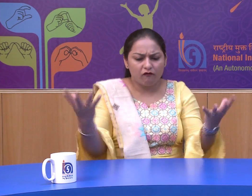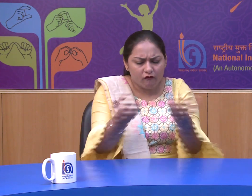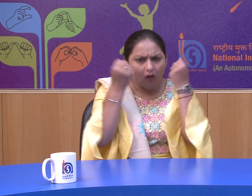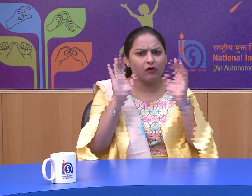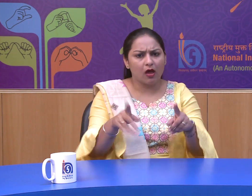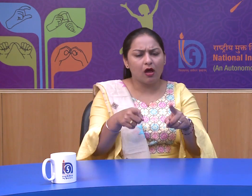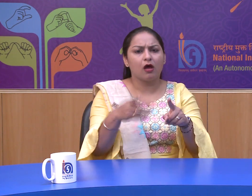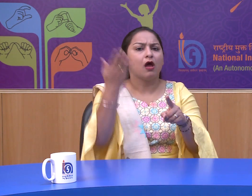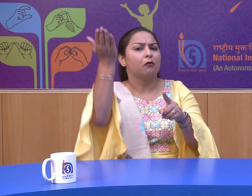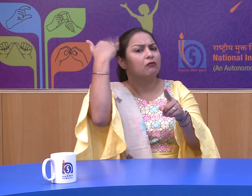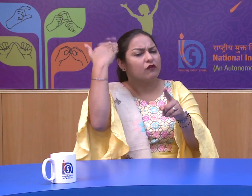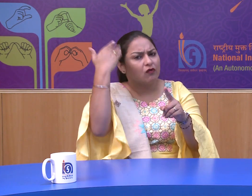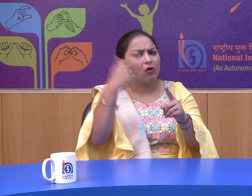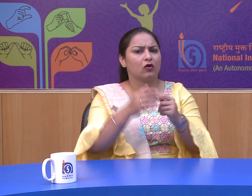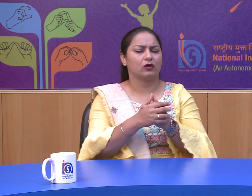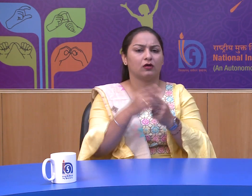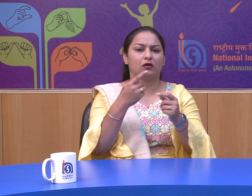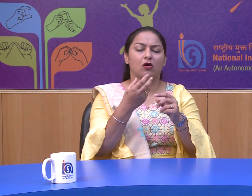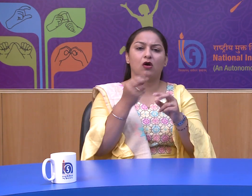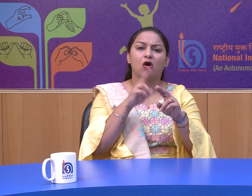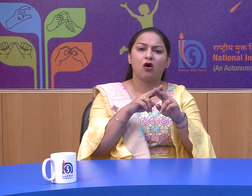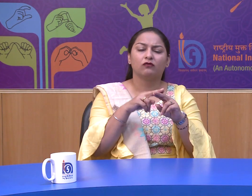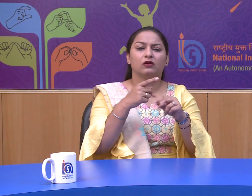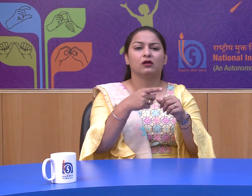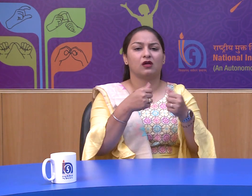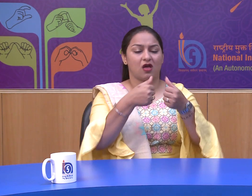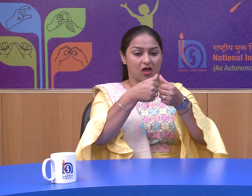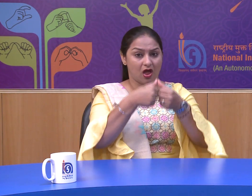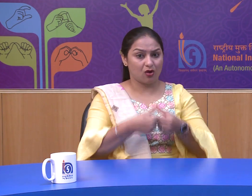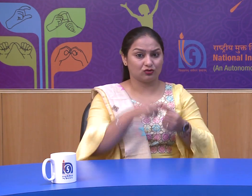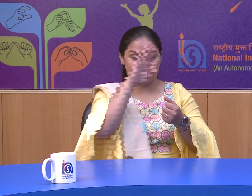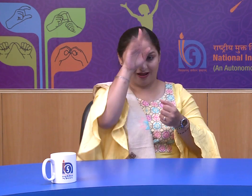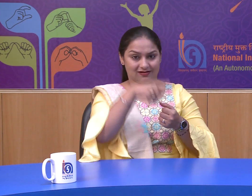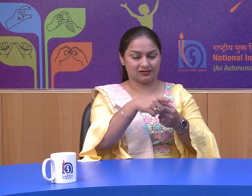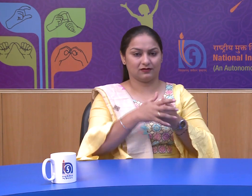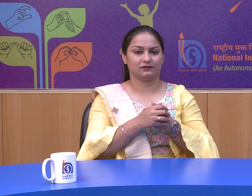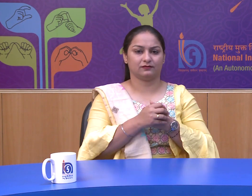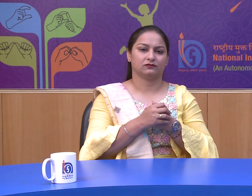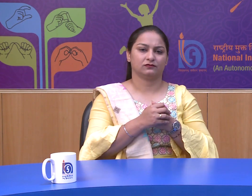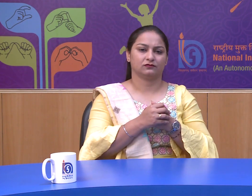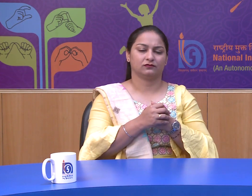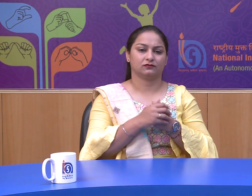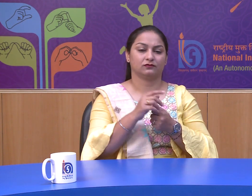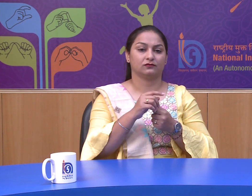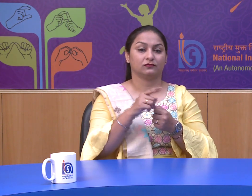the preambles of Ashokan Edicts. The modern